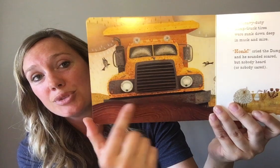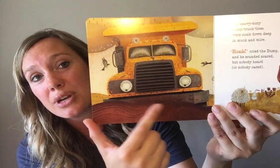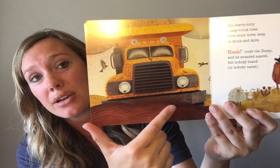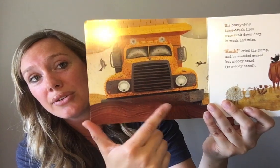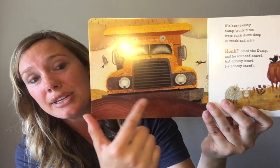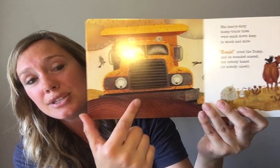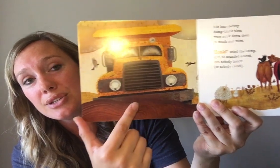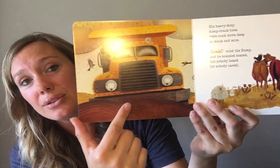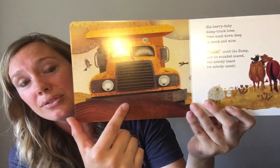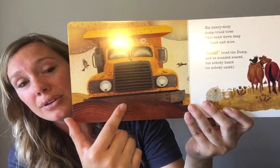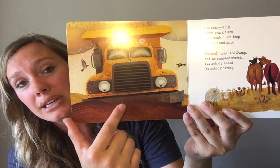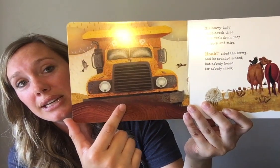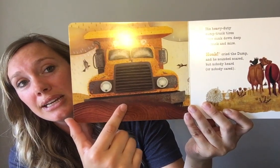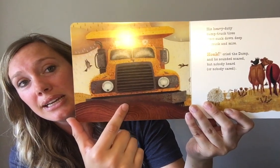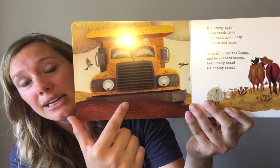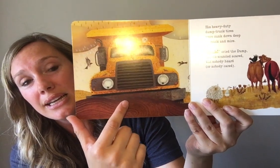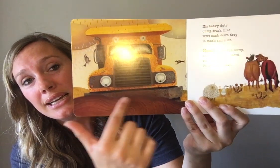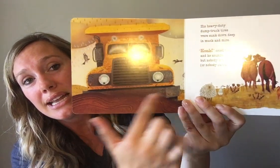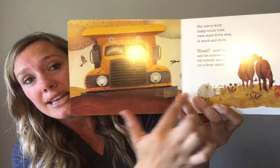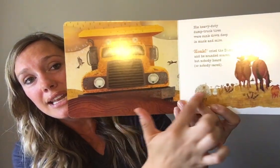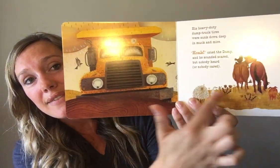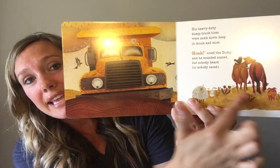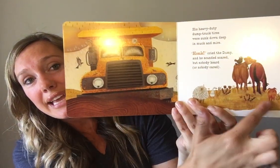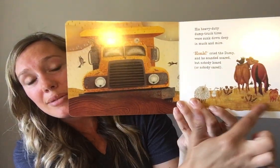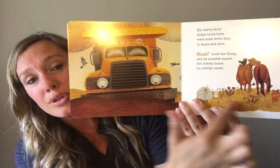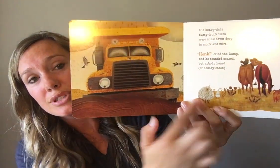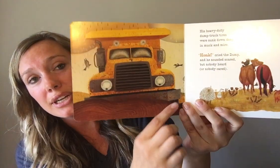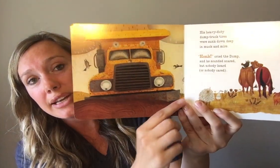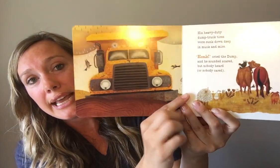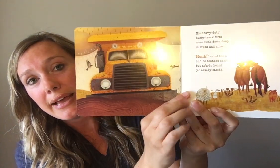truck going to do? None of the animals are gonna help.